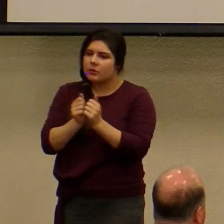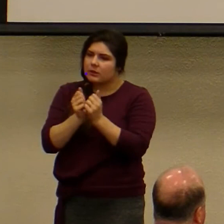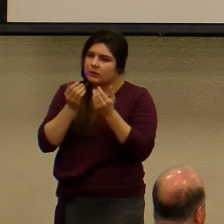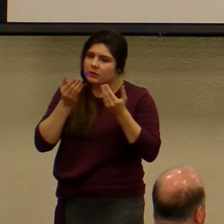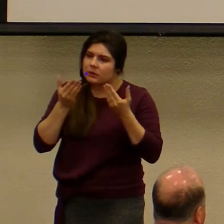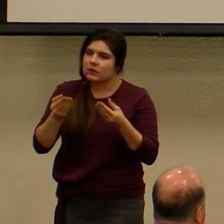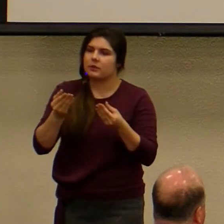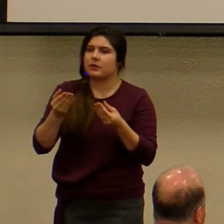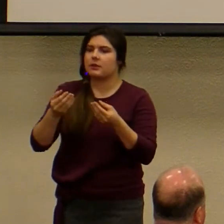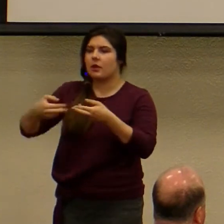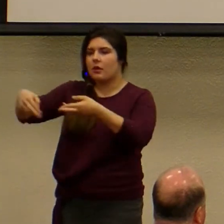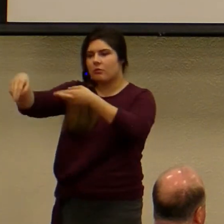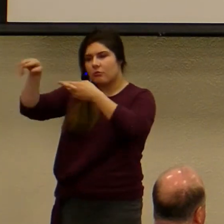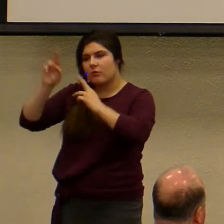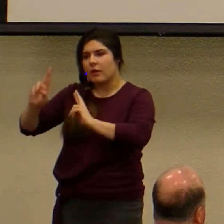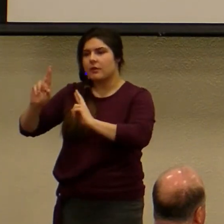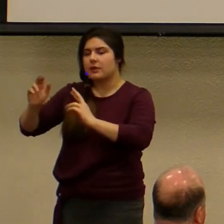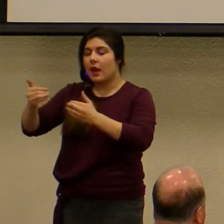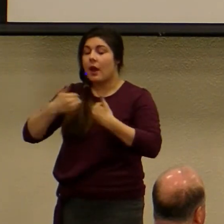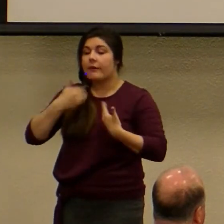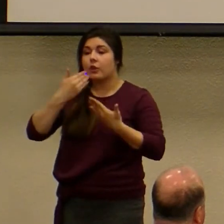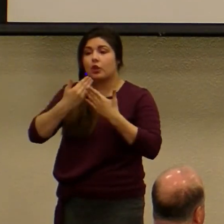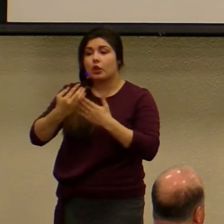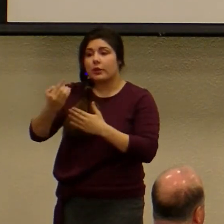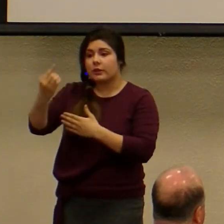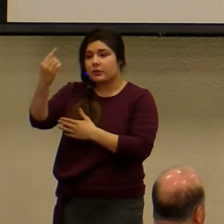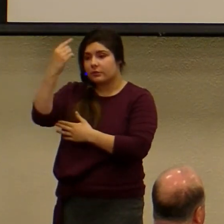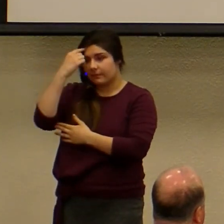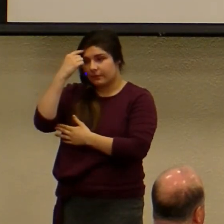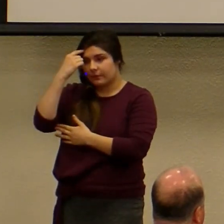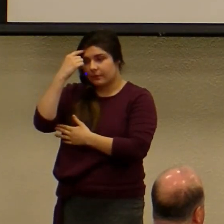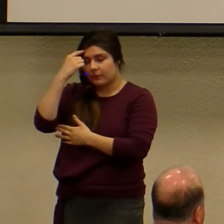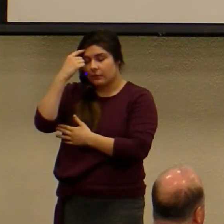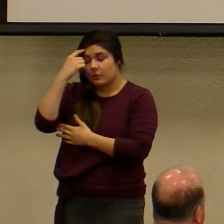reverence, and keep a good conscience,